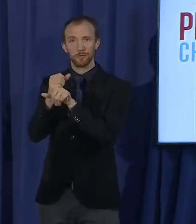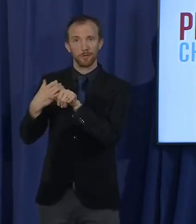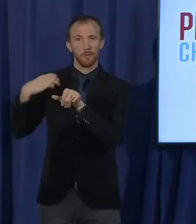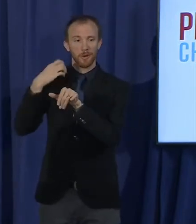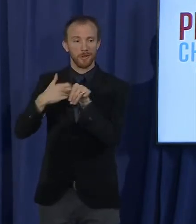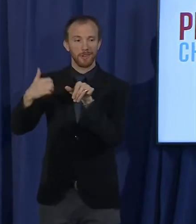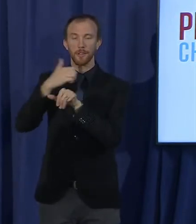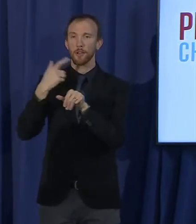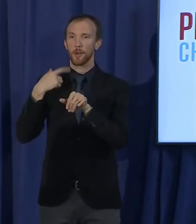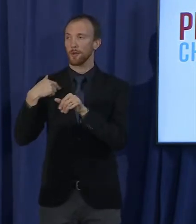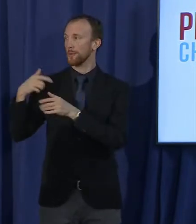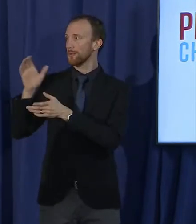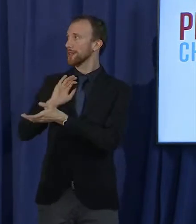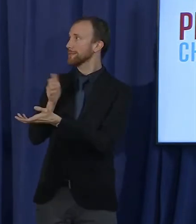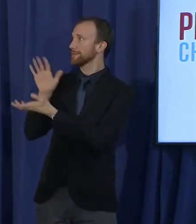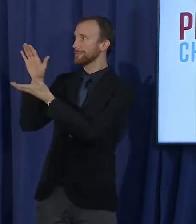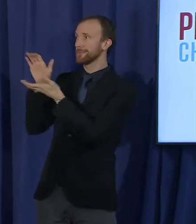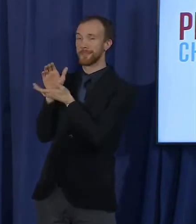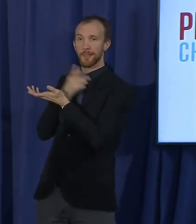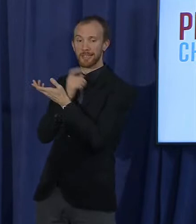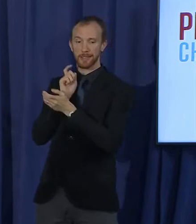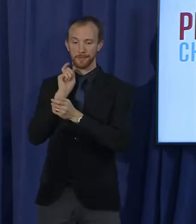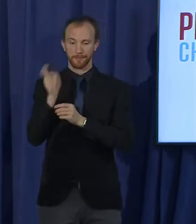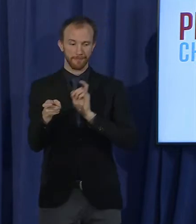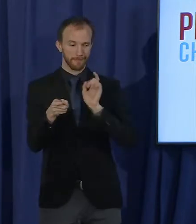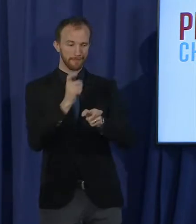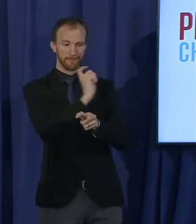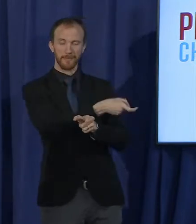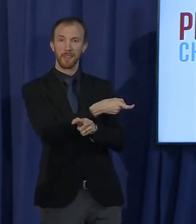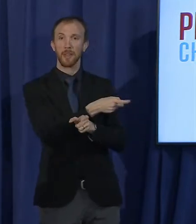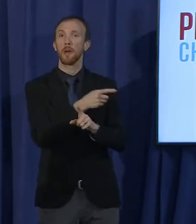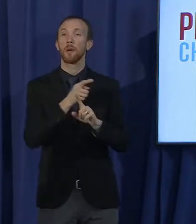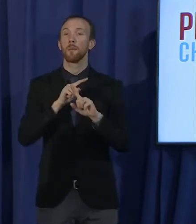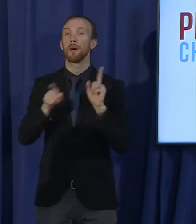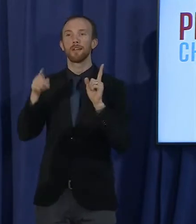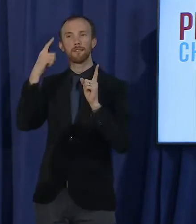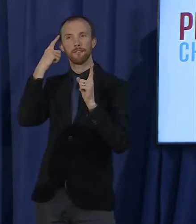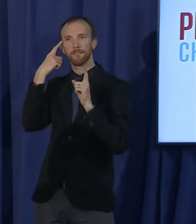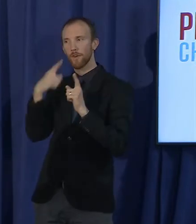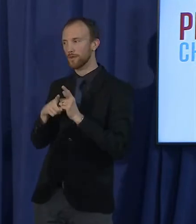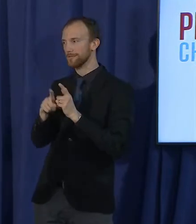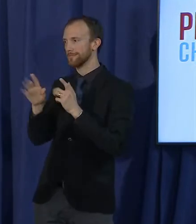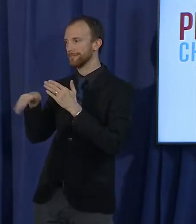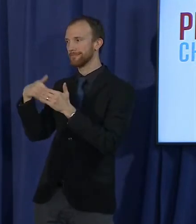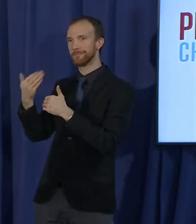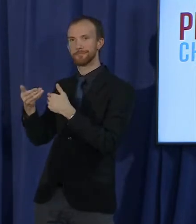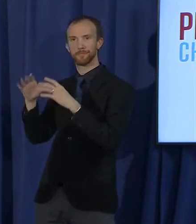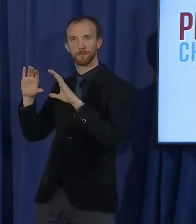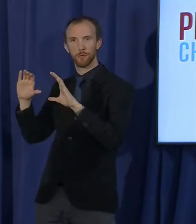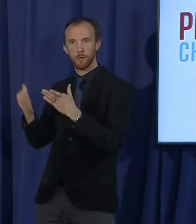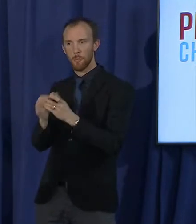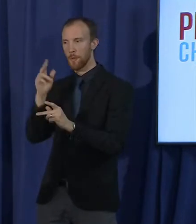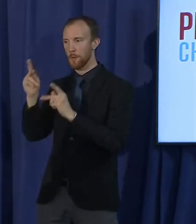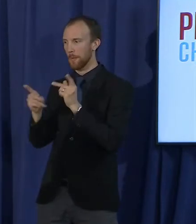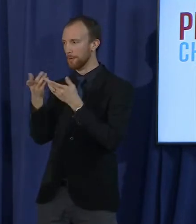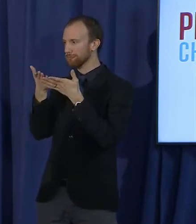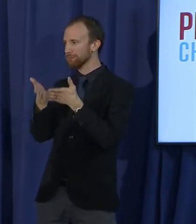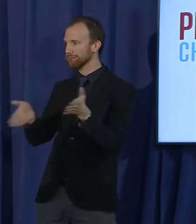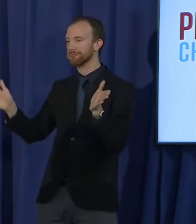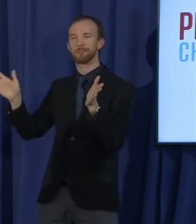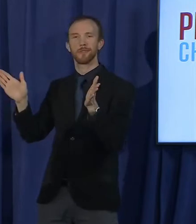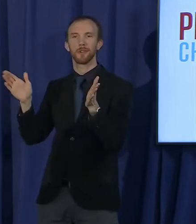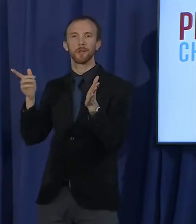for publicly available vaccine, we're so excited to have a strong tech platform that as